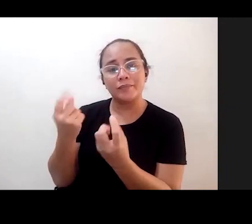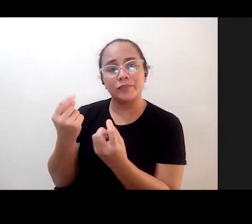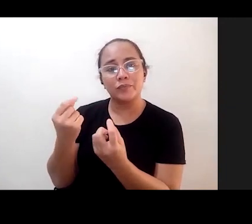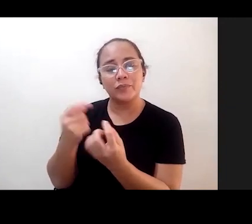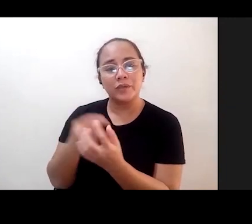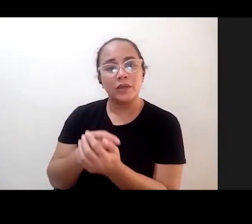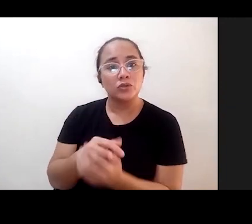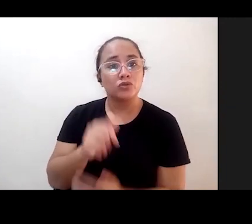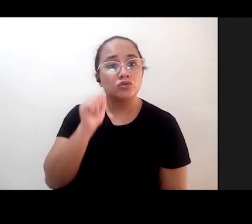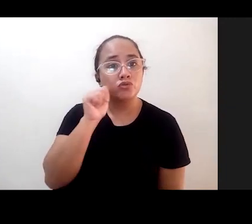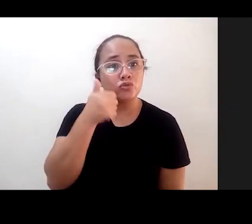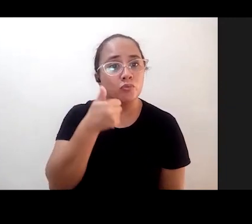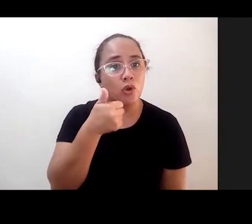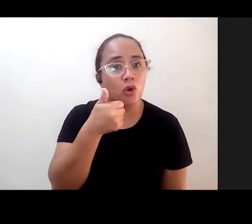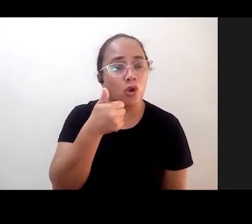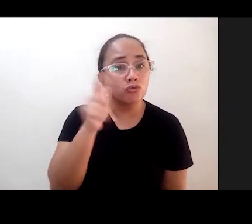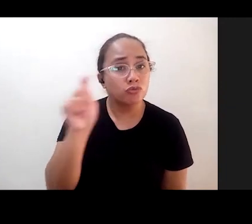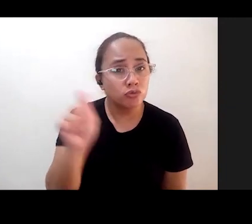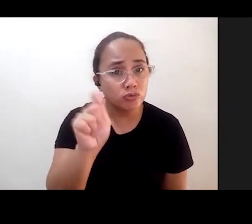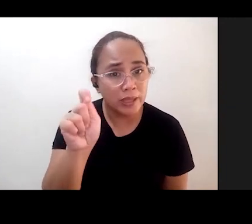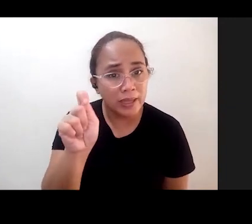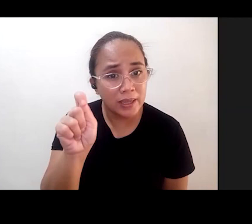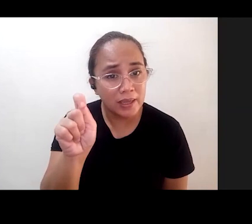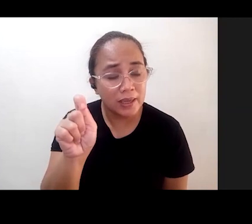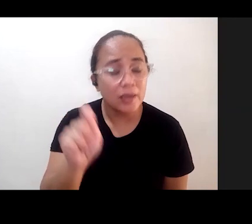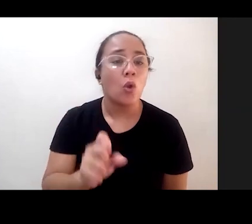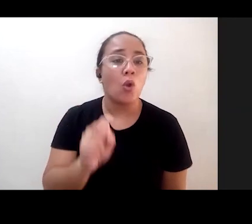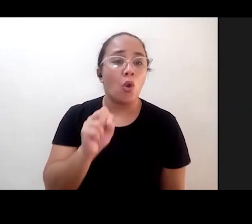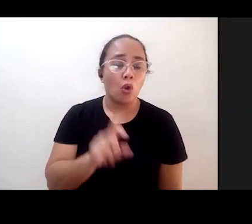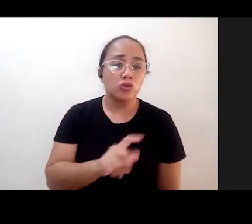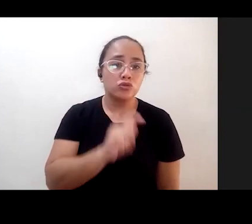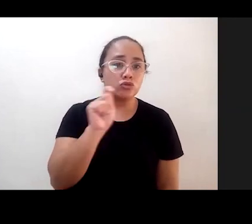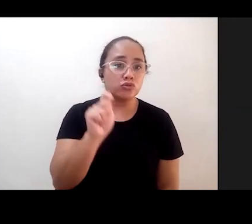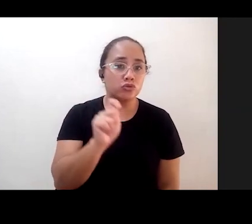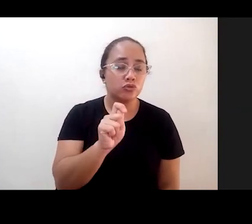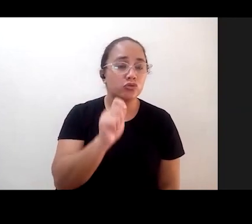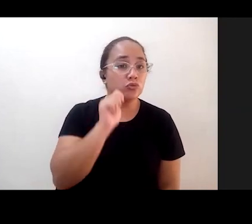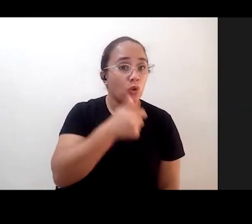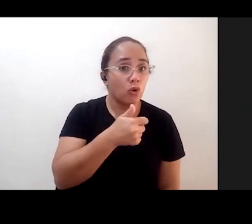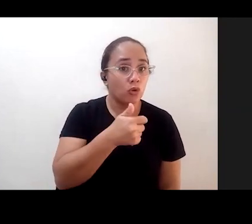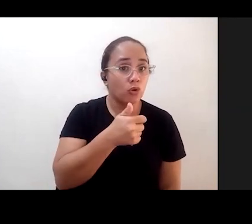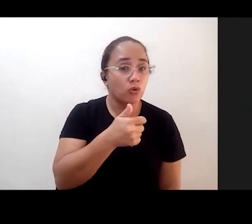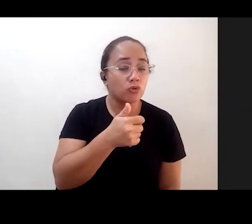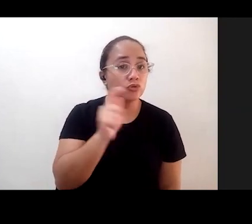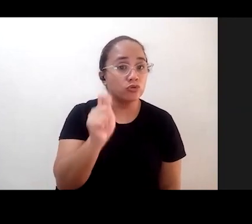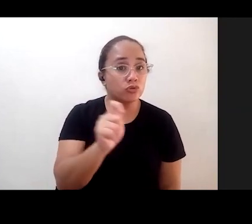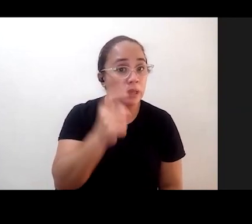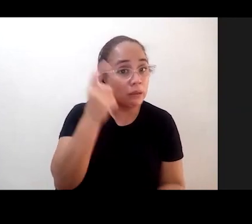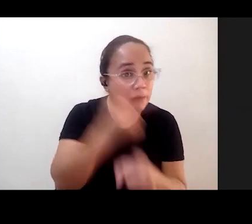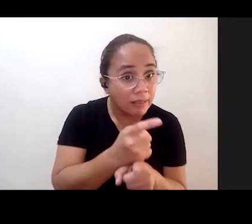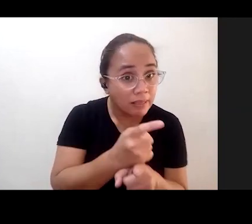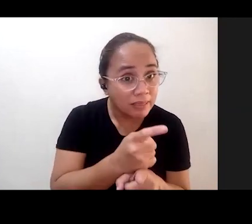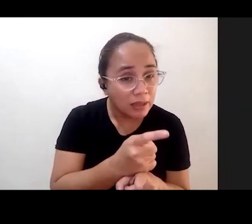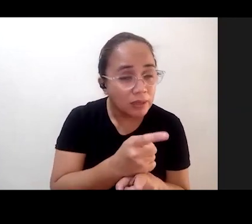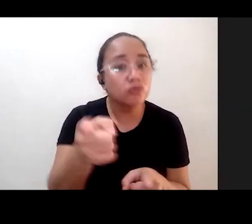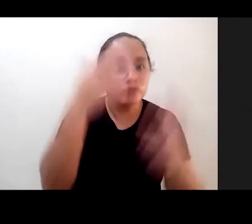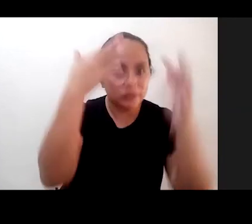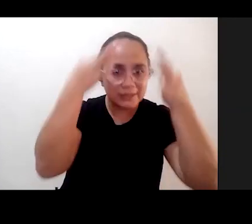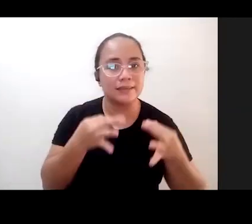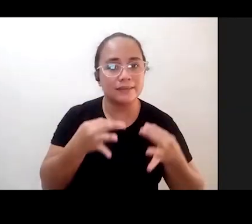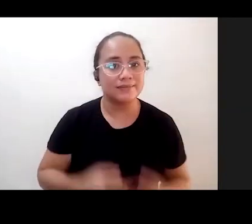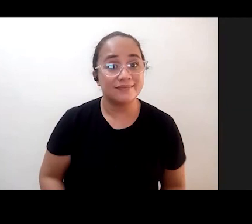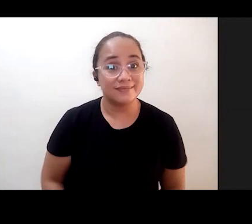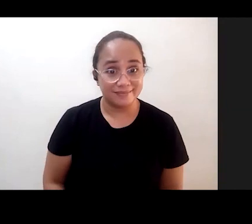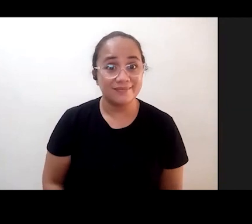tomorrow, Tuesday with question, and tomorrow, Tuesday, right? And then decide on that.